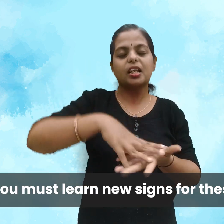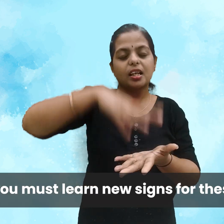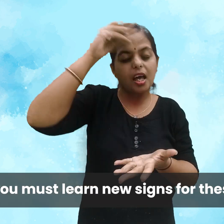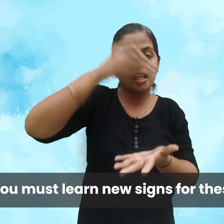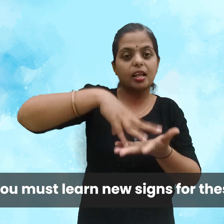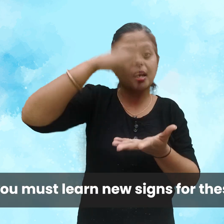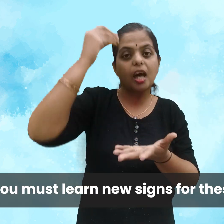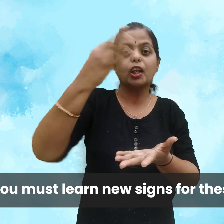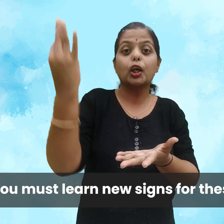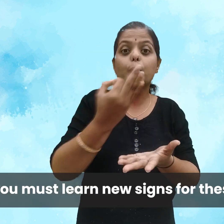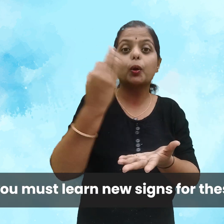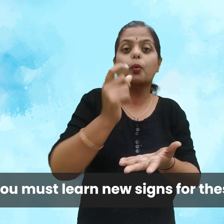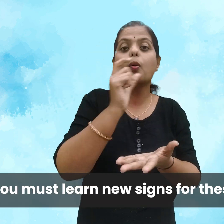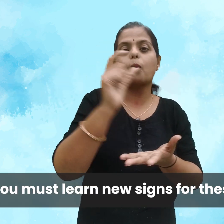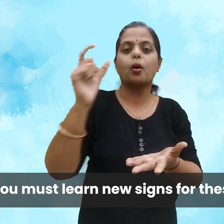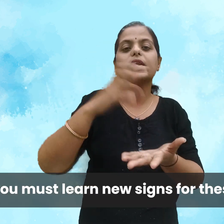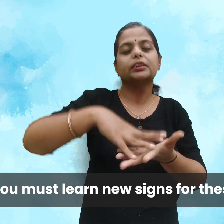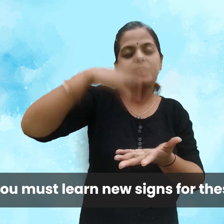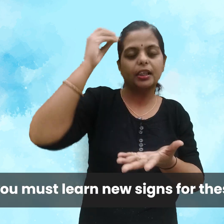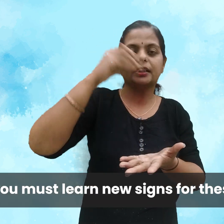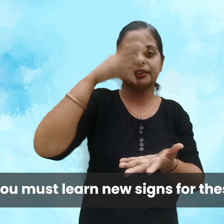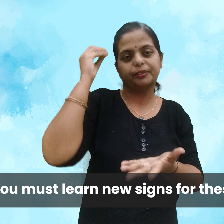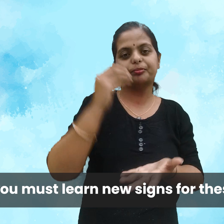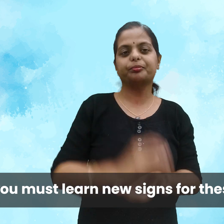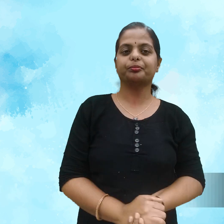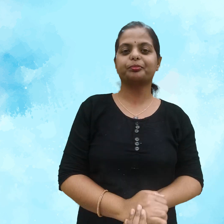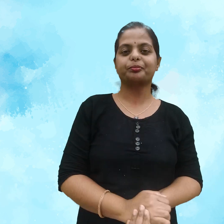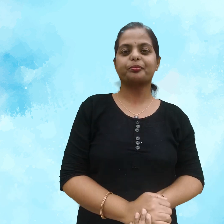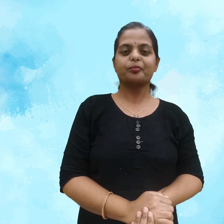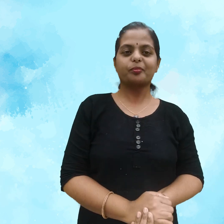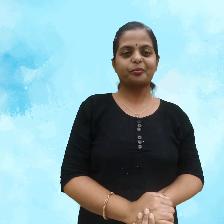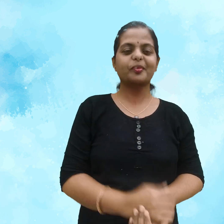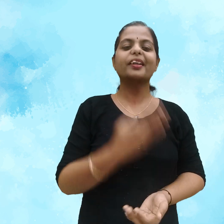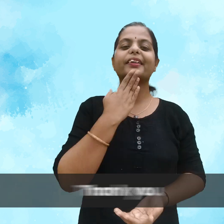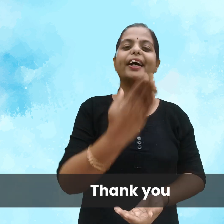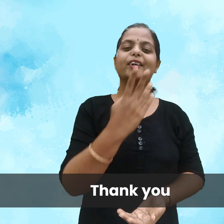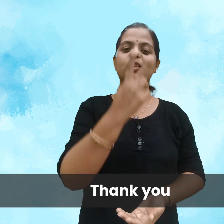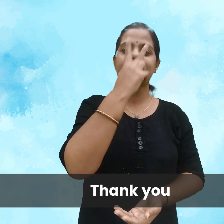You must learn new signs for these words. Thank you.